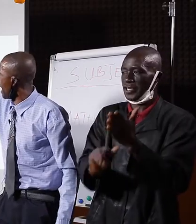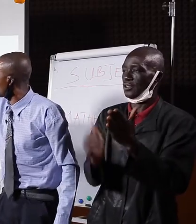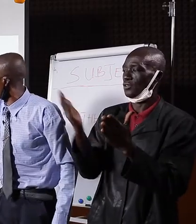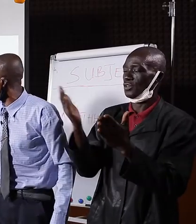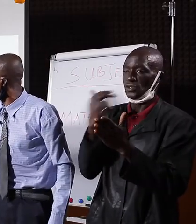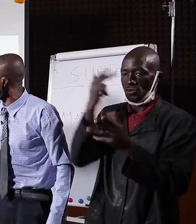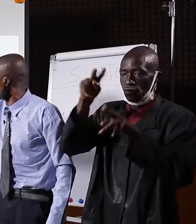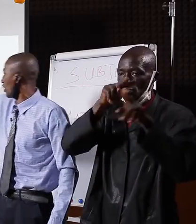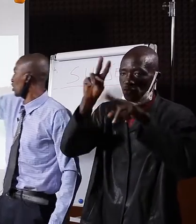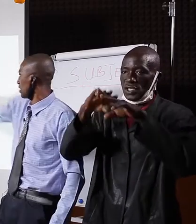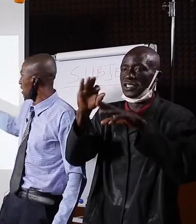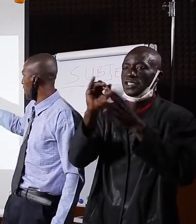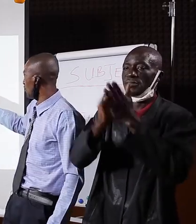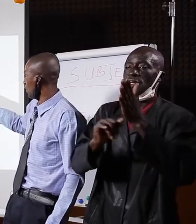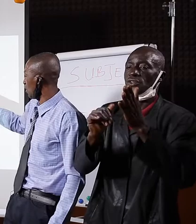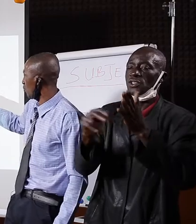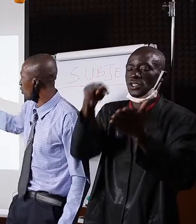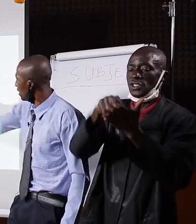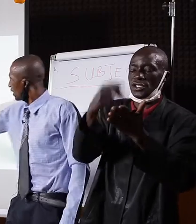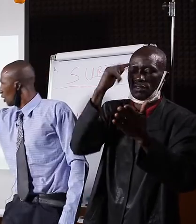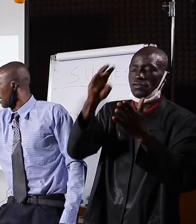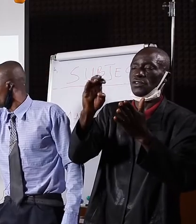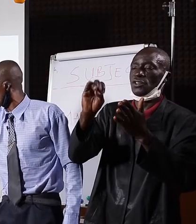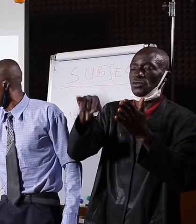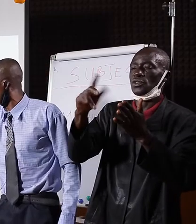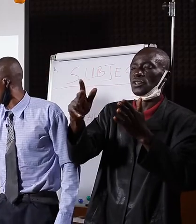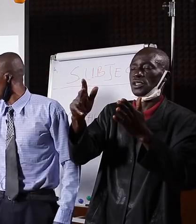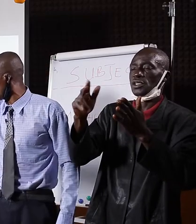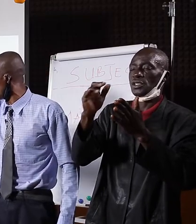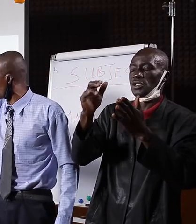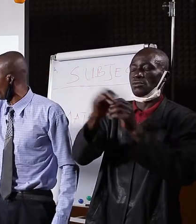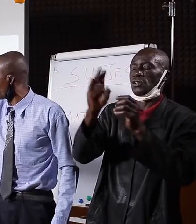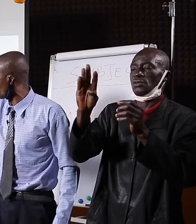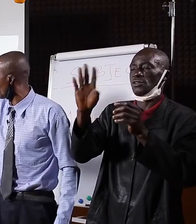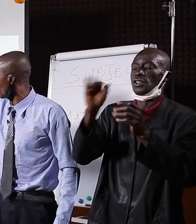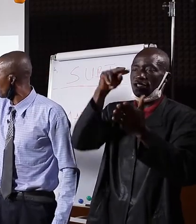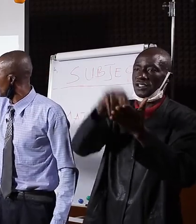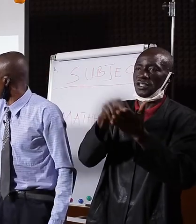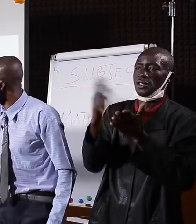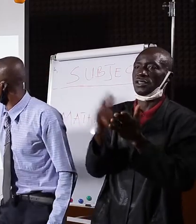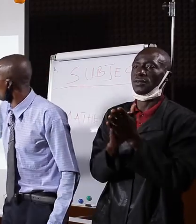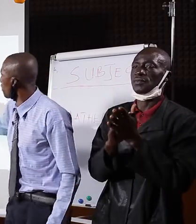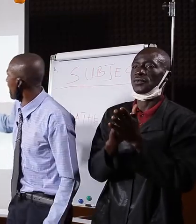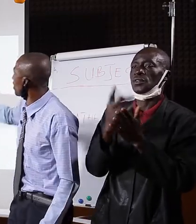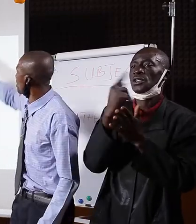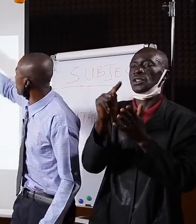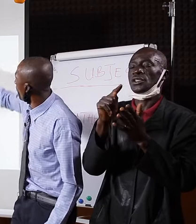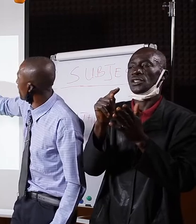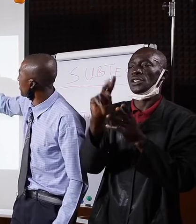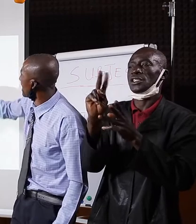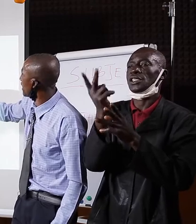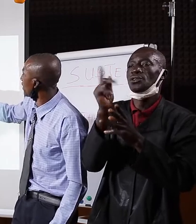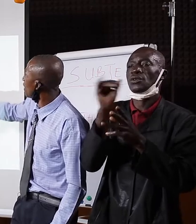at the minus representing equation 3 minus equation 4. Look at the first minus there, is standing for that. Then the second minus